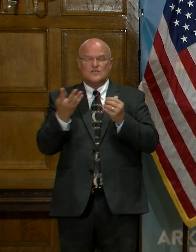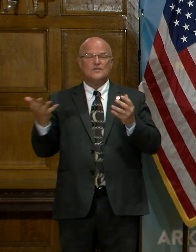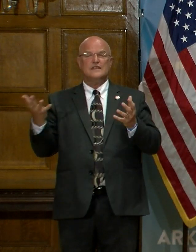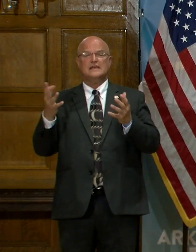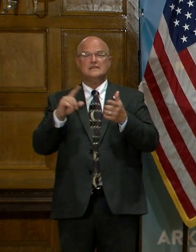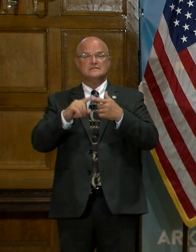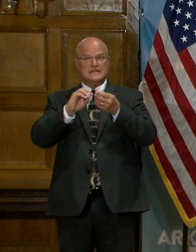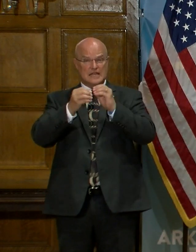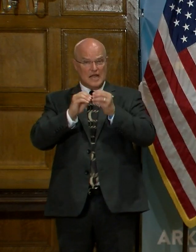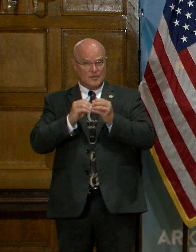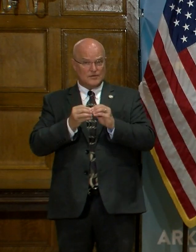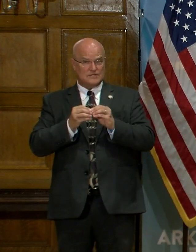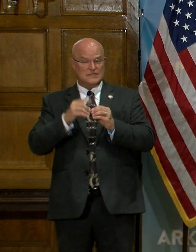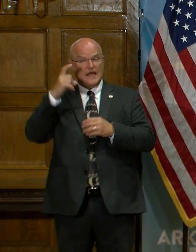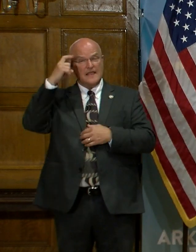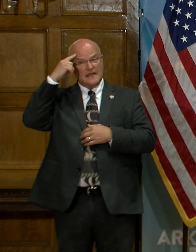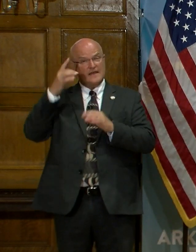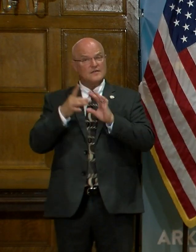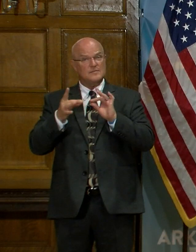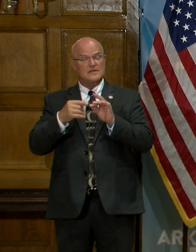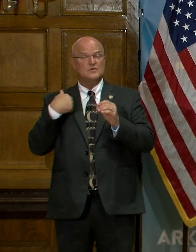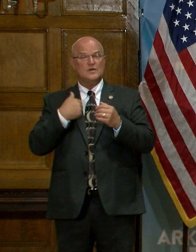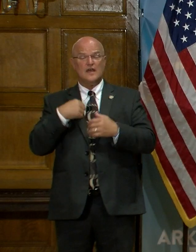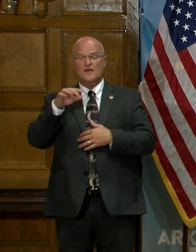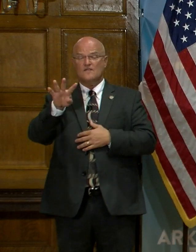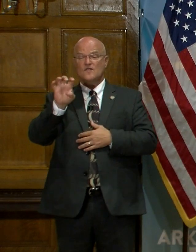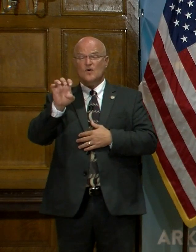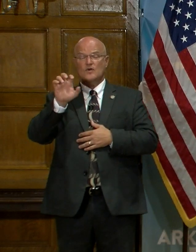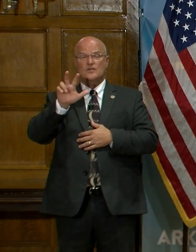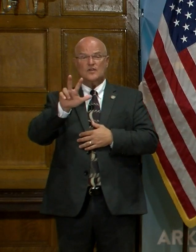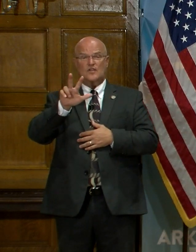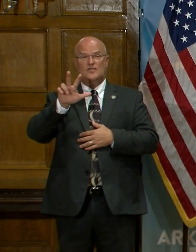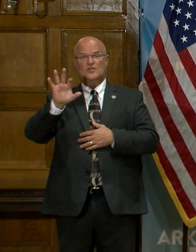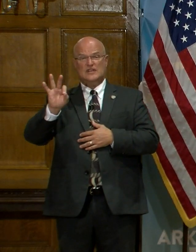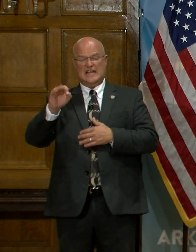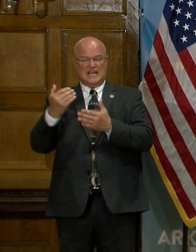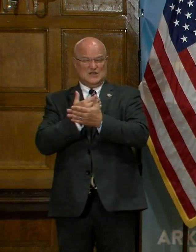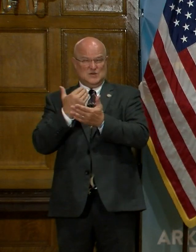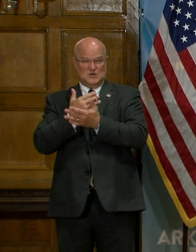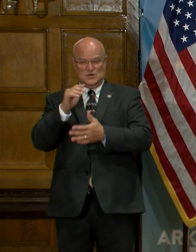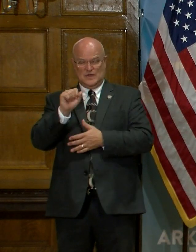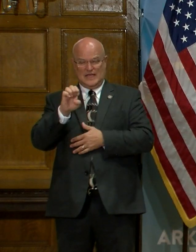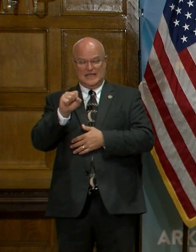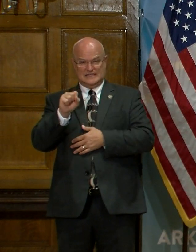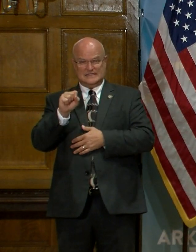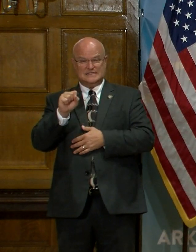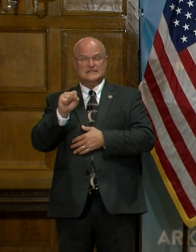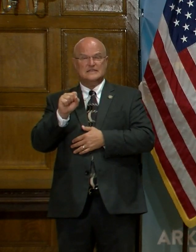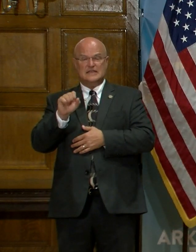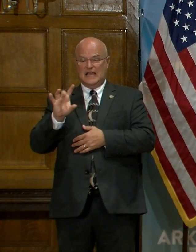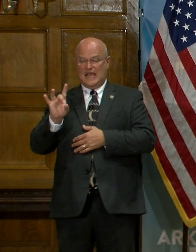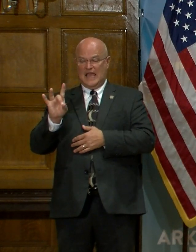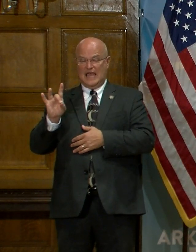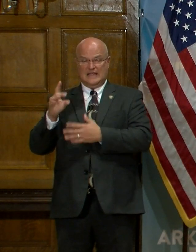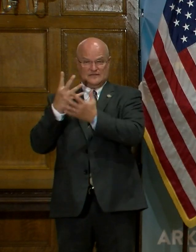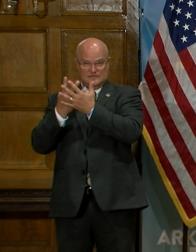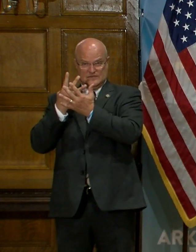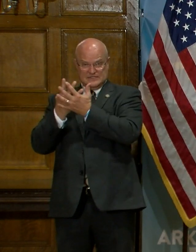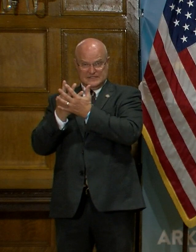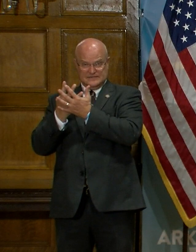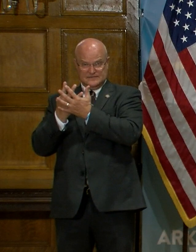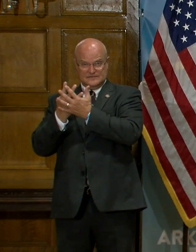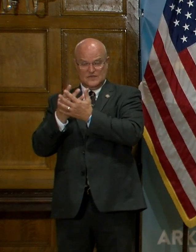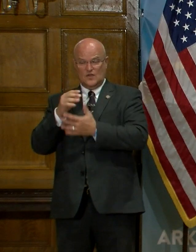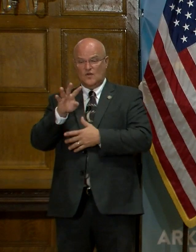to the numbers. As the governor's mentioned, we had 439 new cases yesterday. 8 of them were in correctional